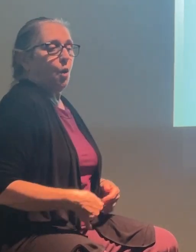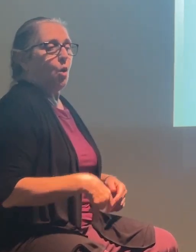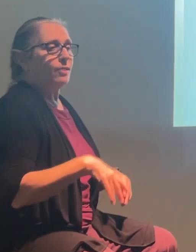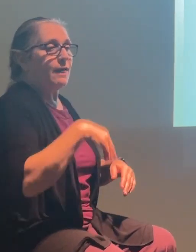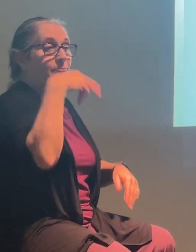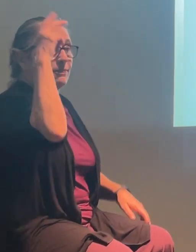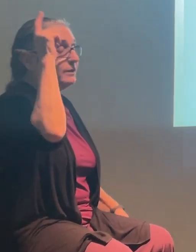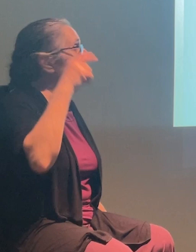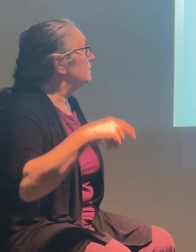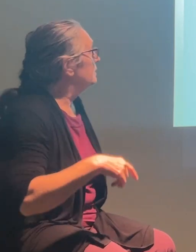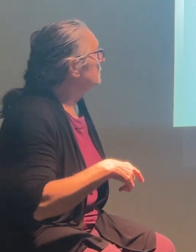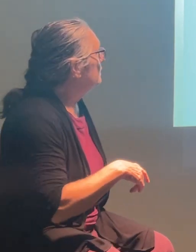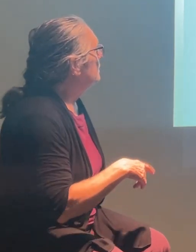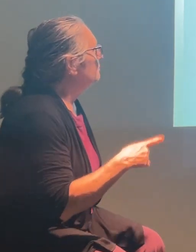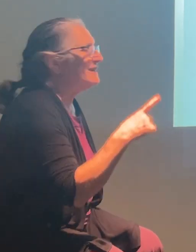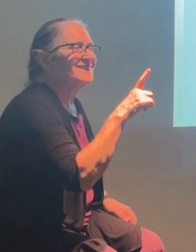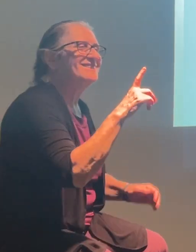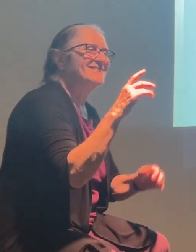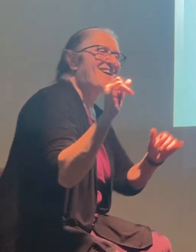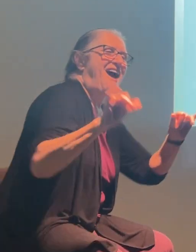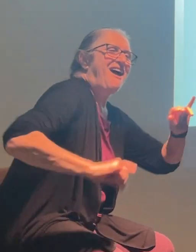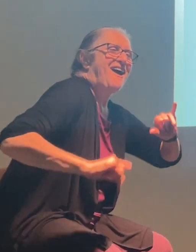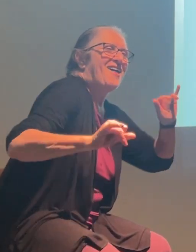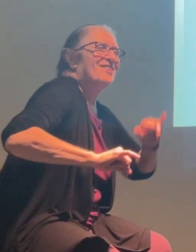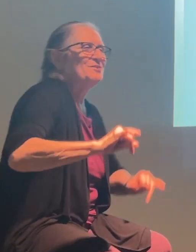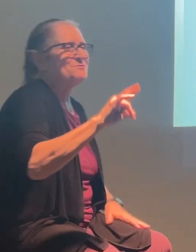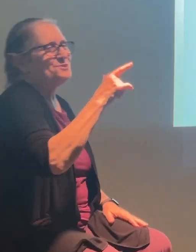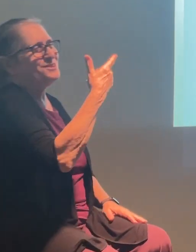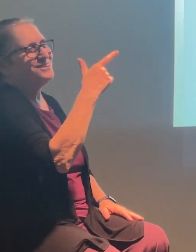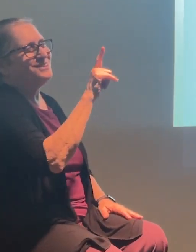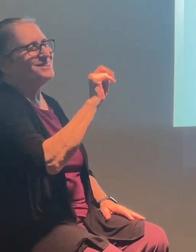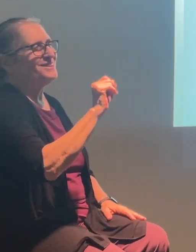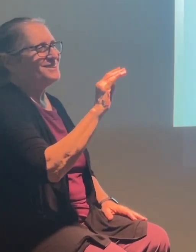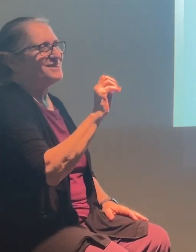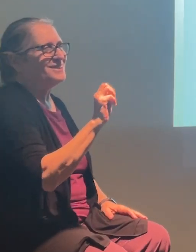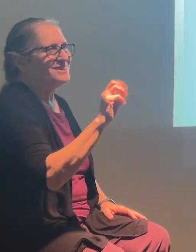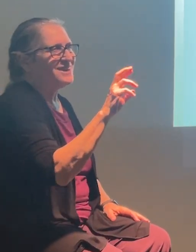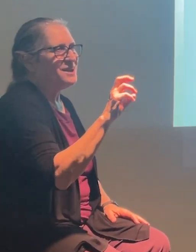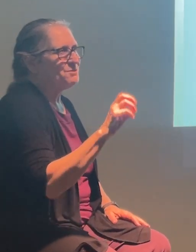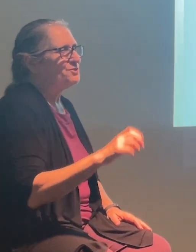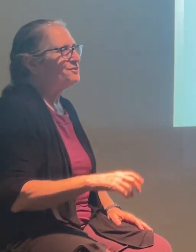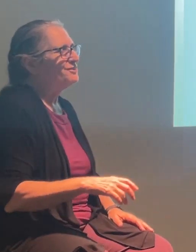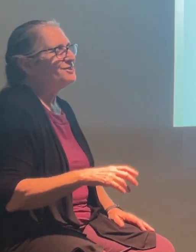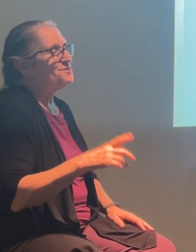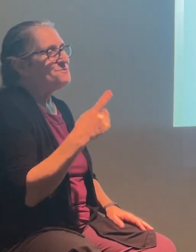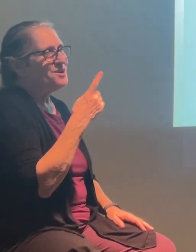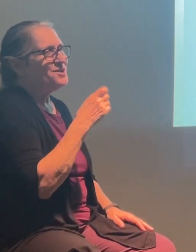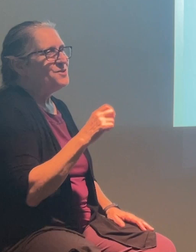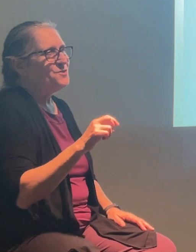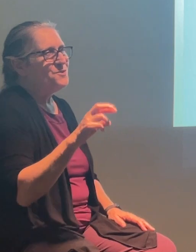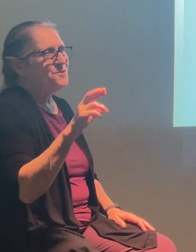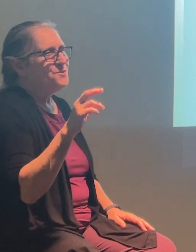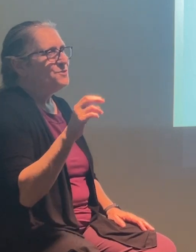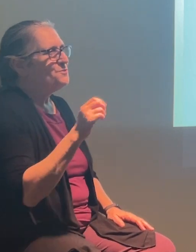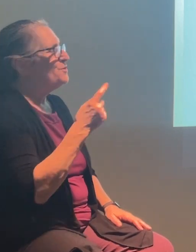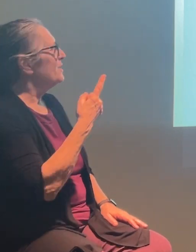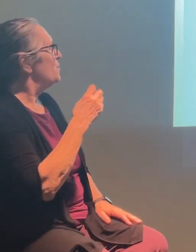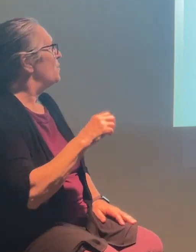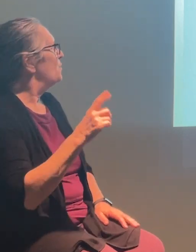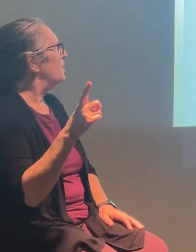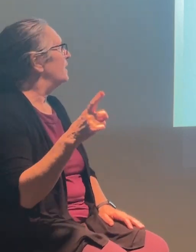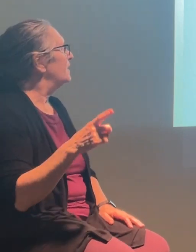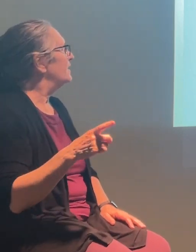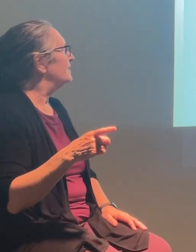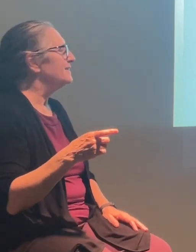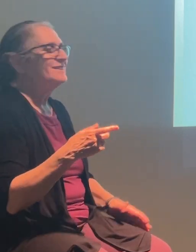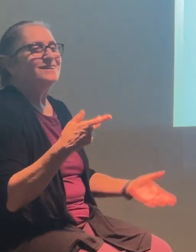this is Hollywood Glamour 101. You know, you're dealing, is it a human or God? I'm not sure. But this is exactly what people